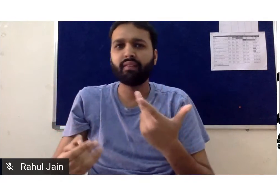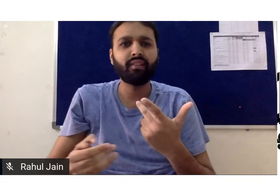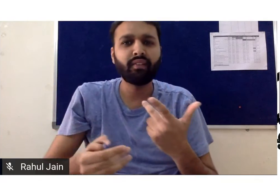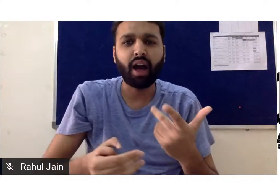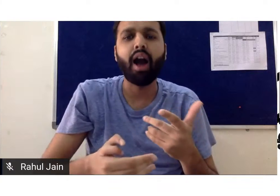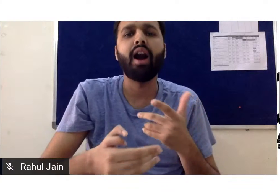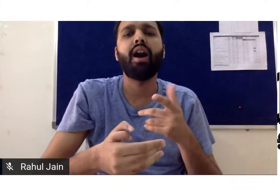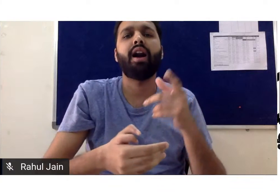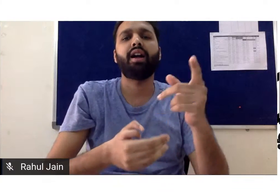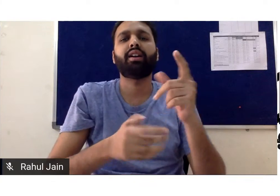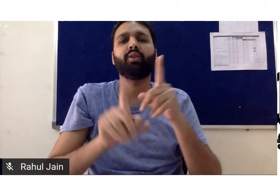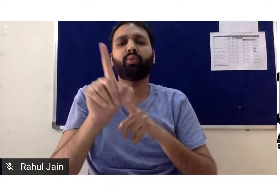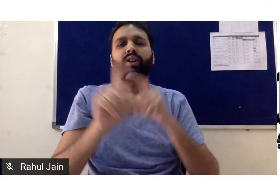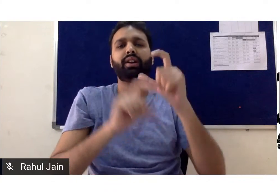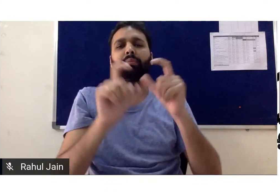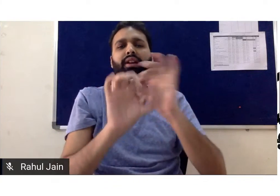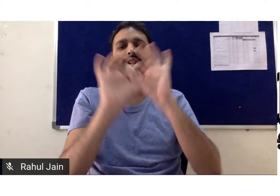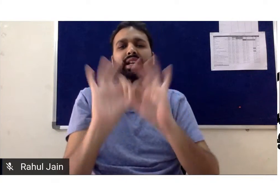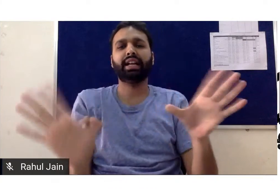And